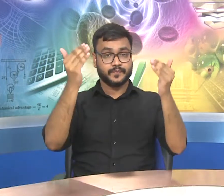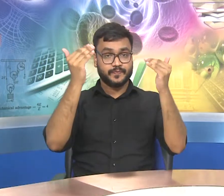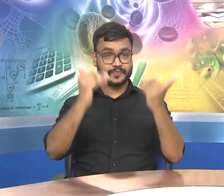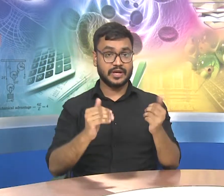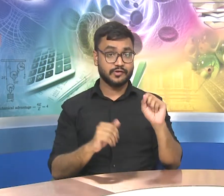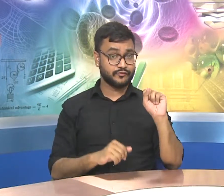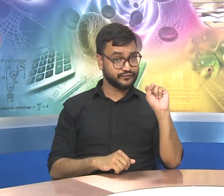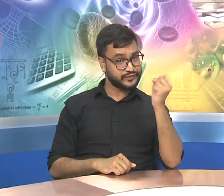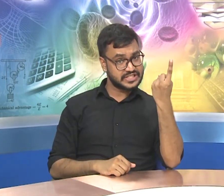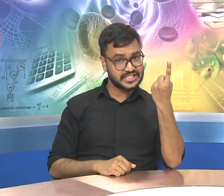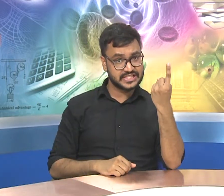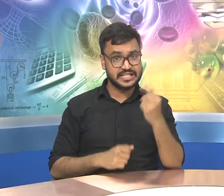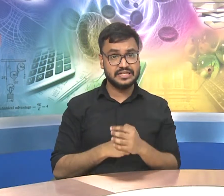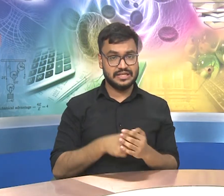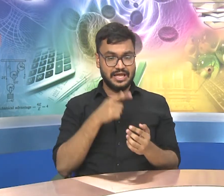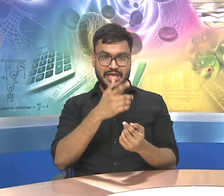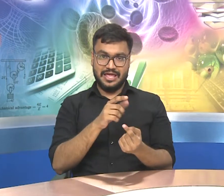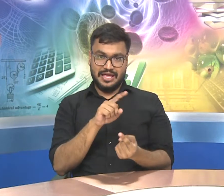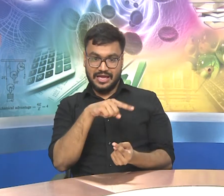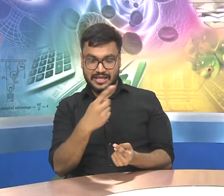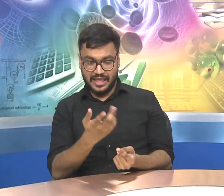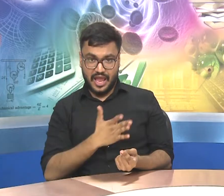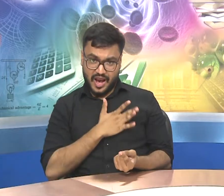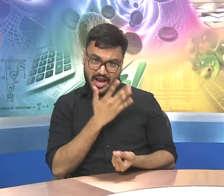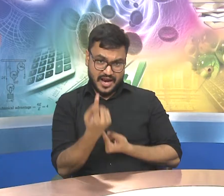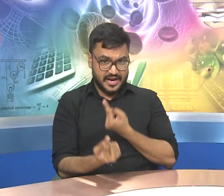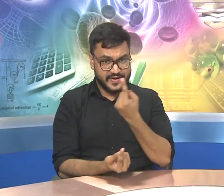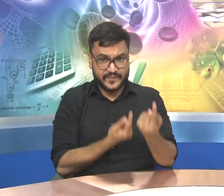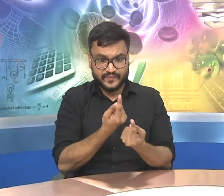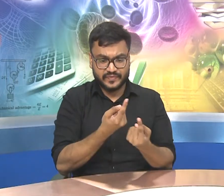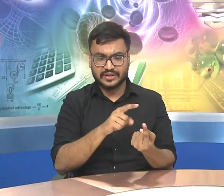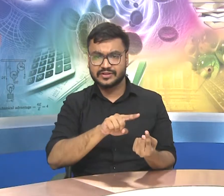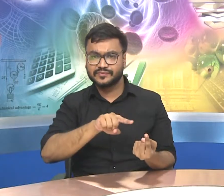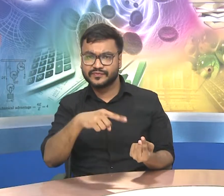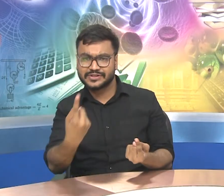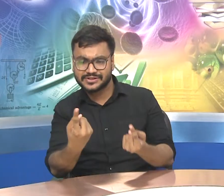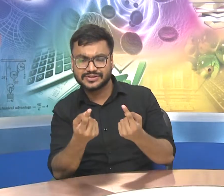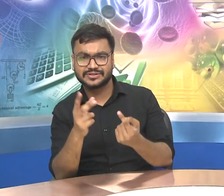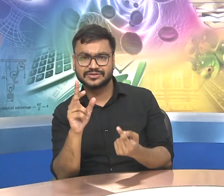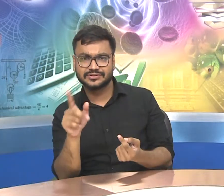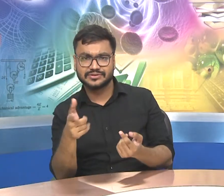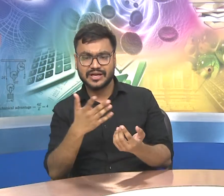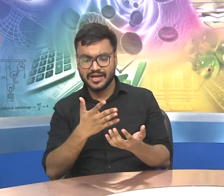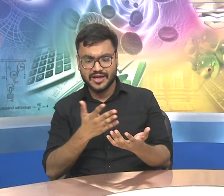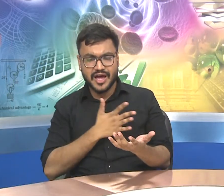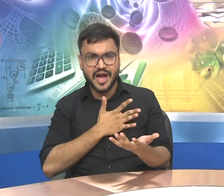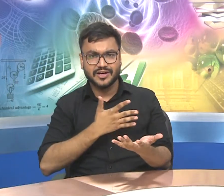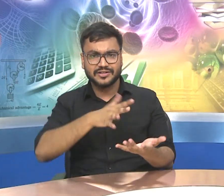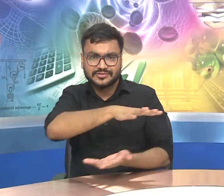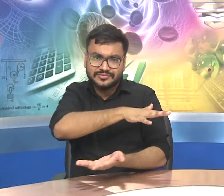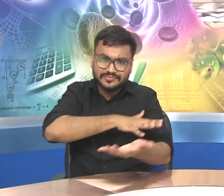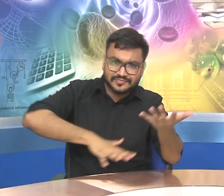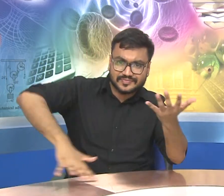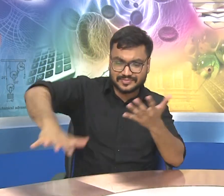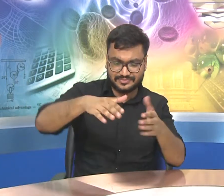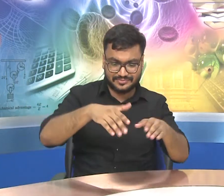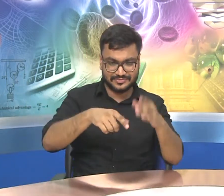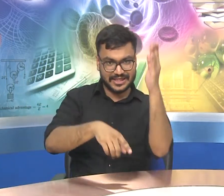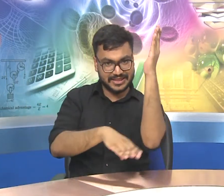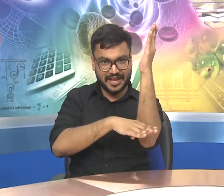At first column you can see the trophic level, and in the second you can see the organisms,